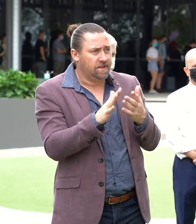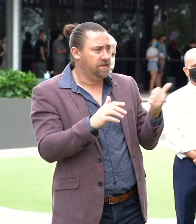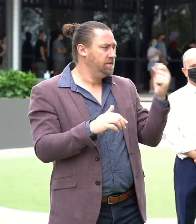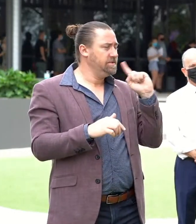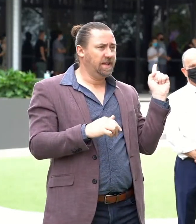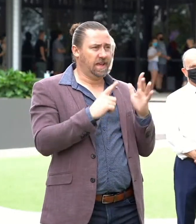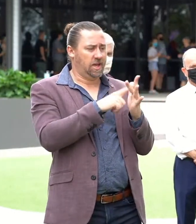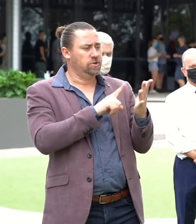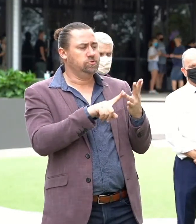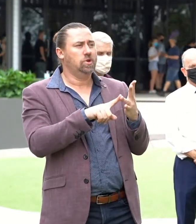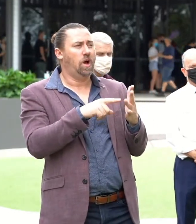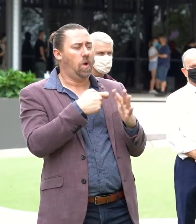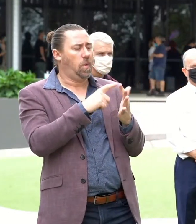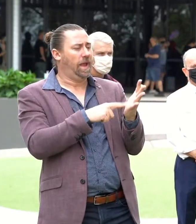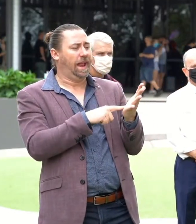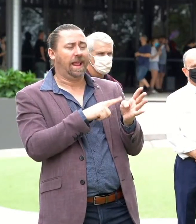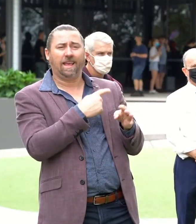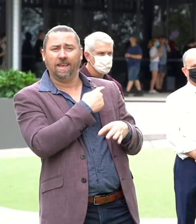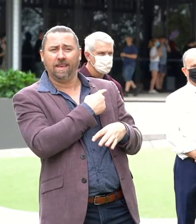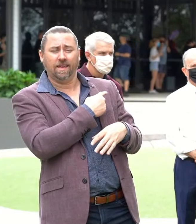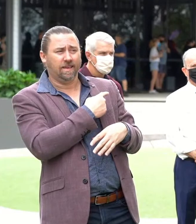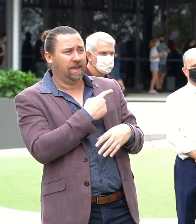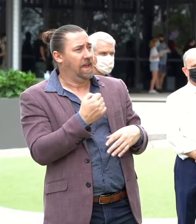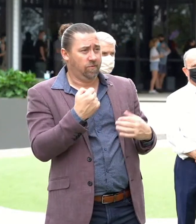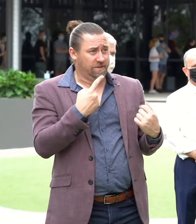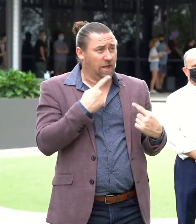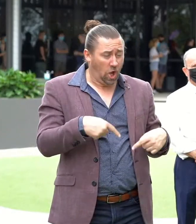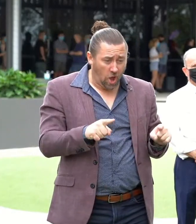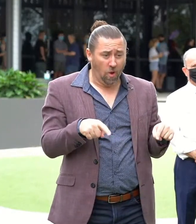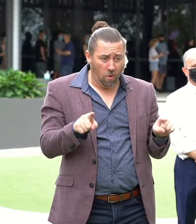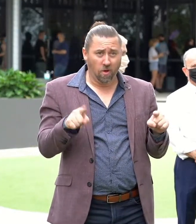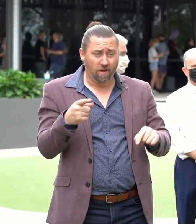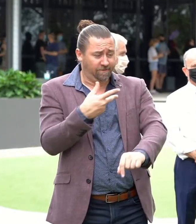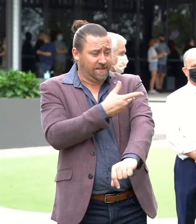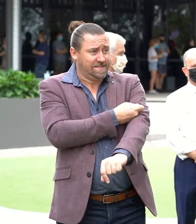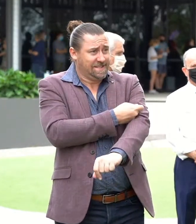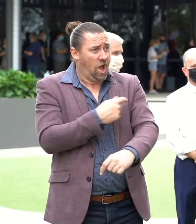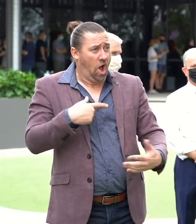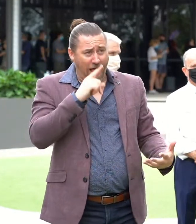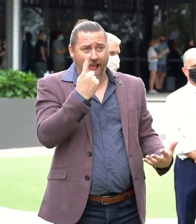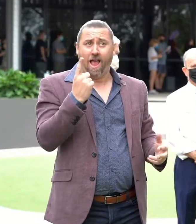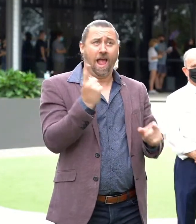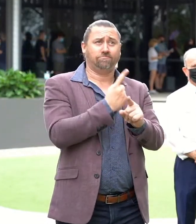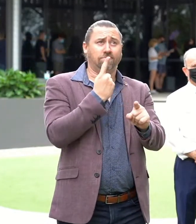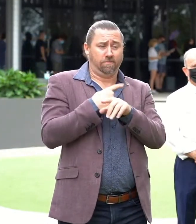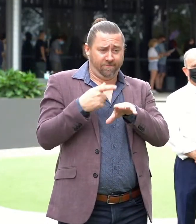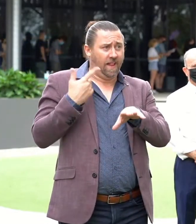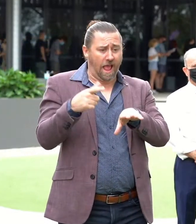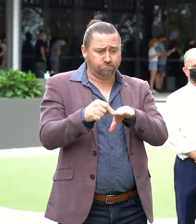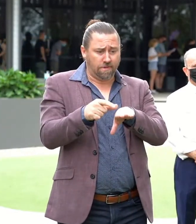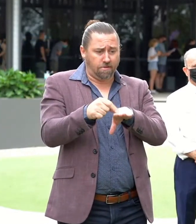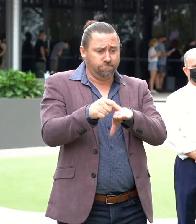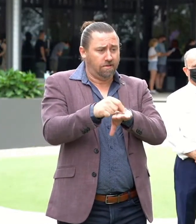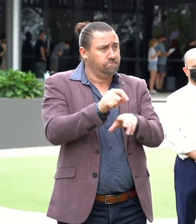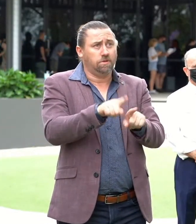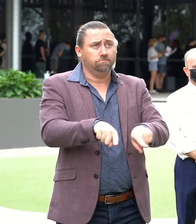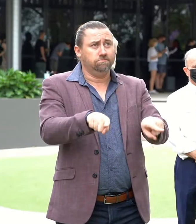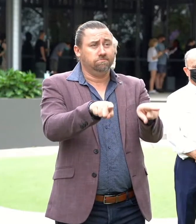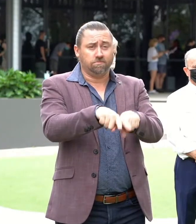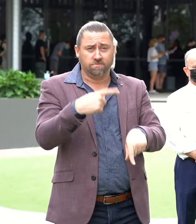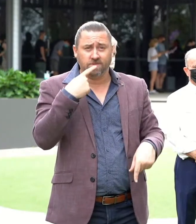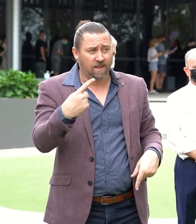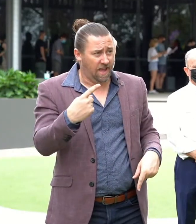Joe Kelly has said, we need more people to come out and get vaccinated. There's no doubt about that. This strategy, and we've been standing up nearly every single